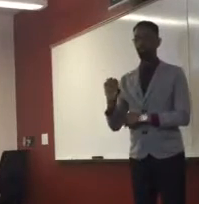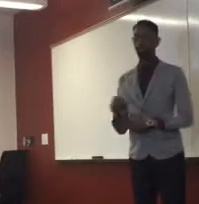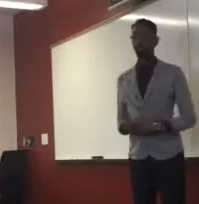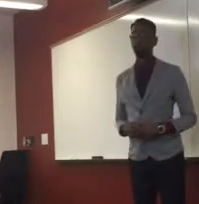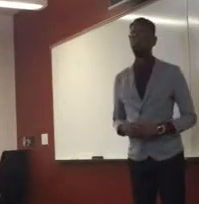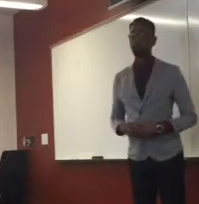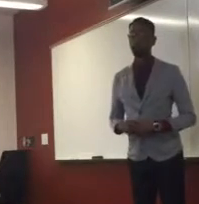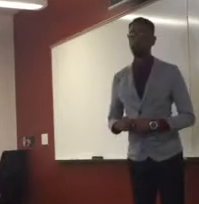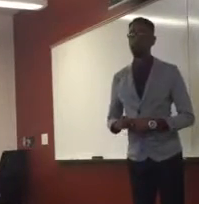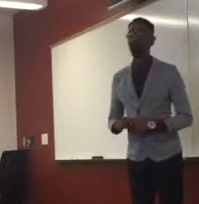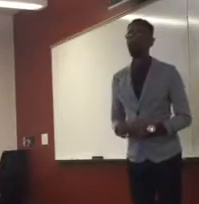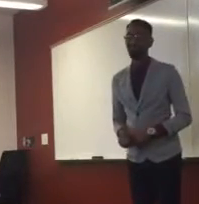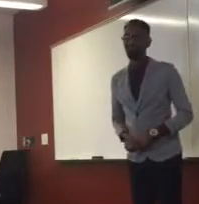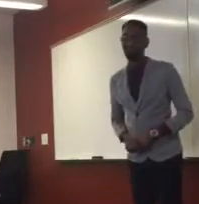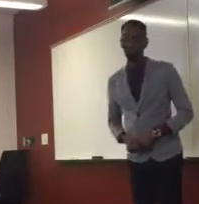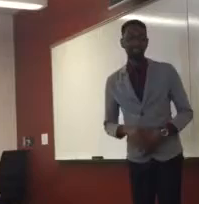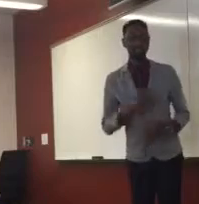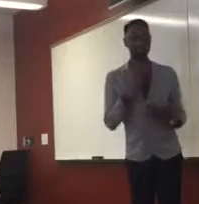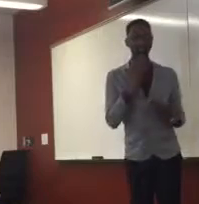Elise. She made that easy for you.